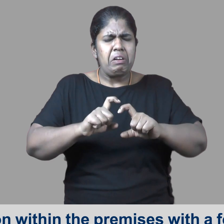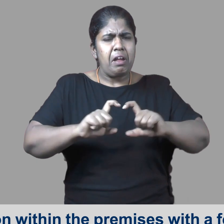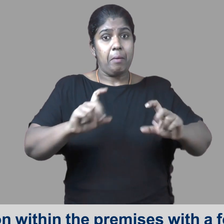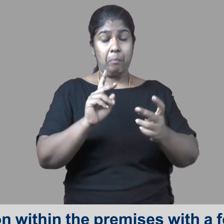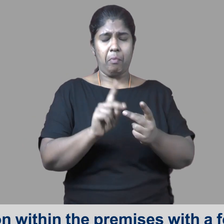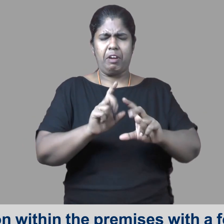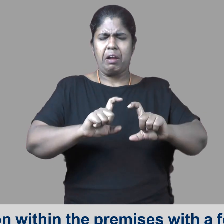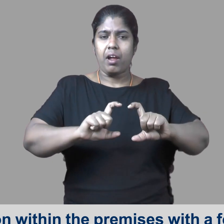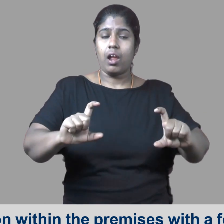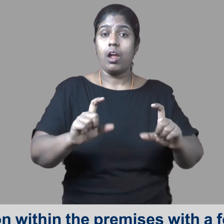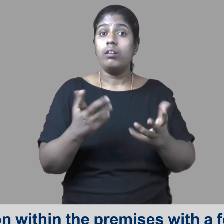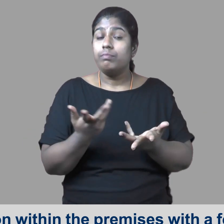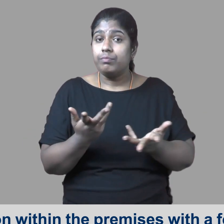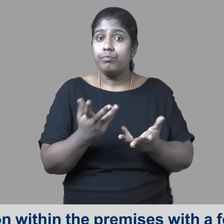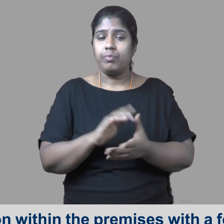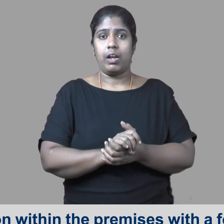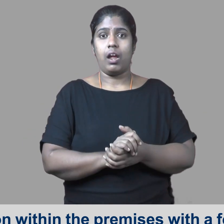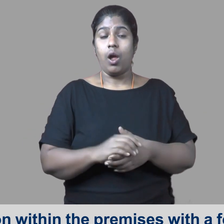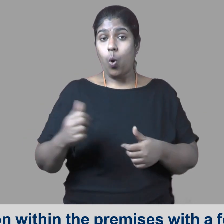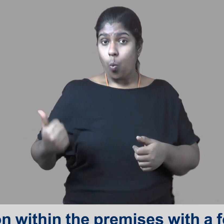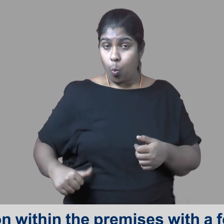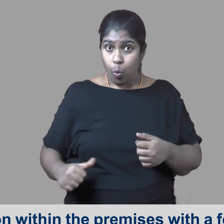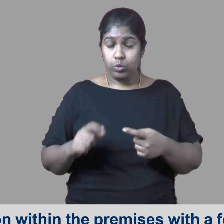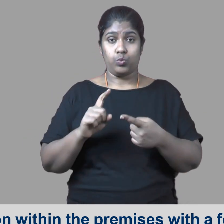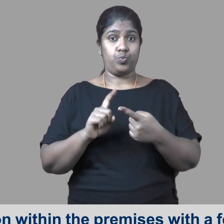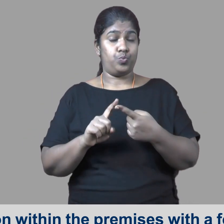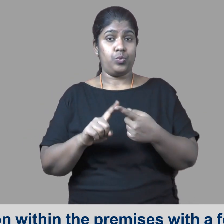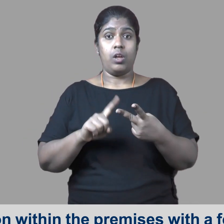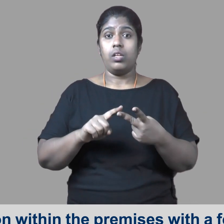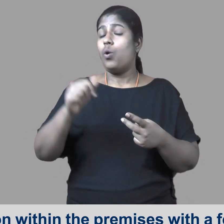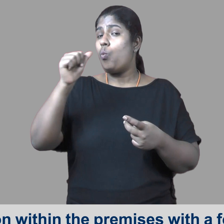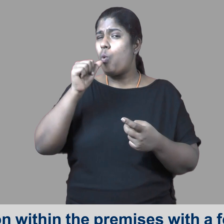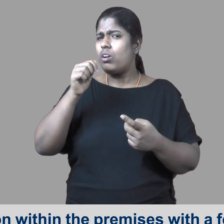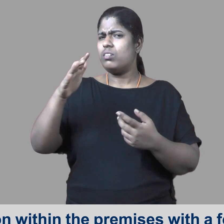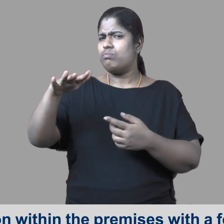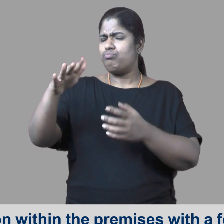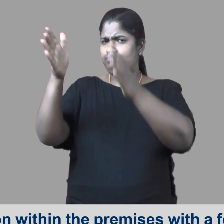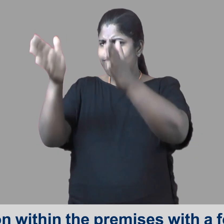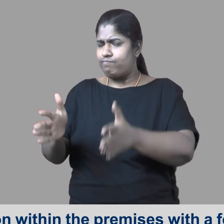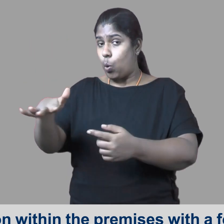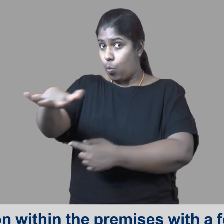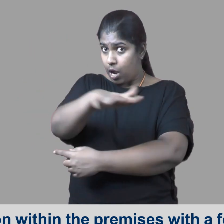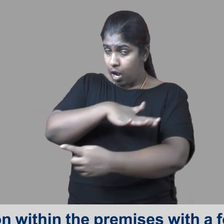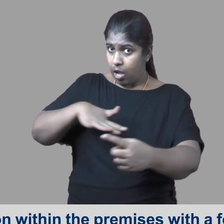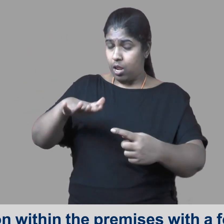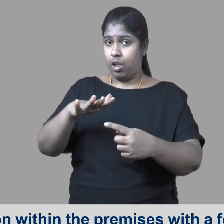Effective and frequent sanitation within premises with a focus